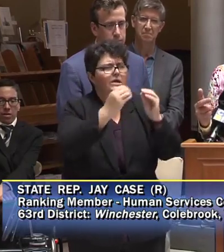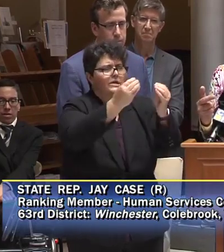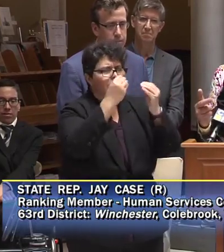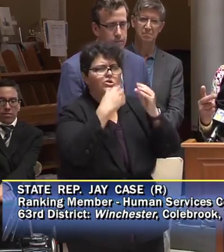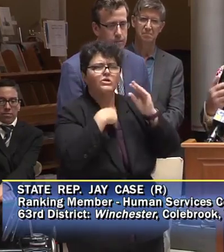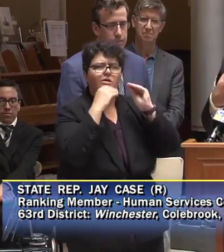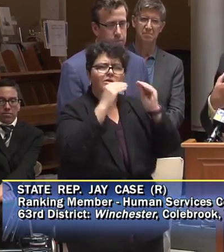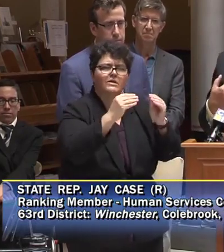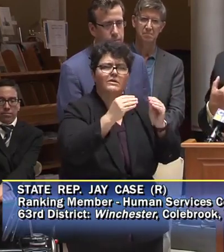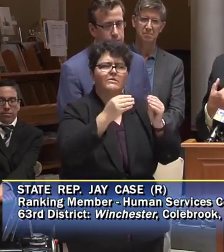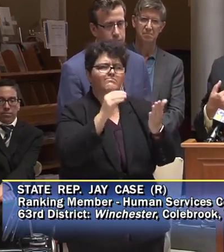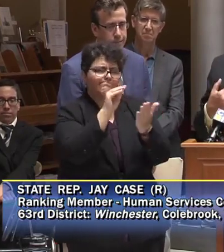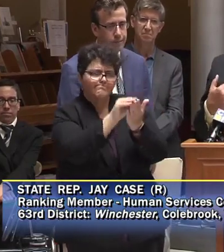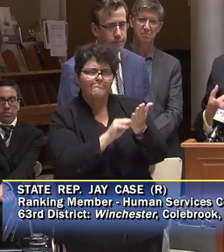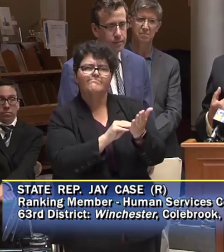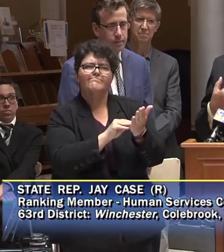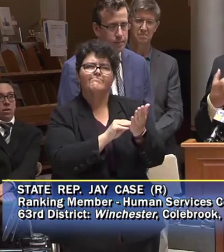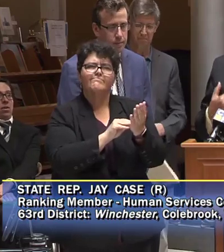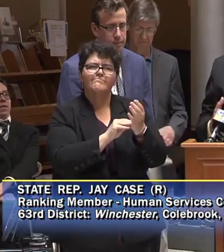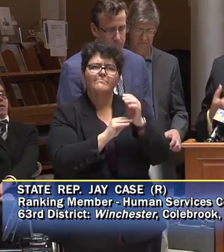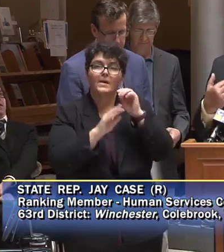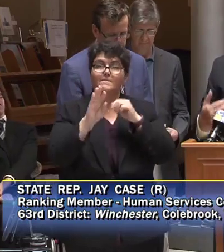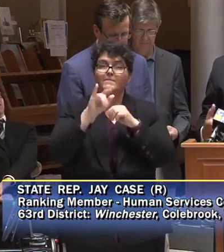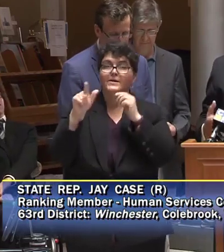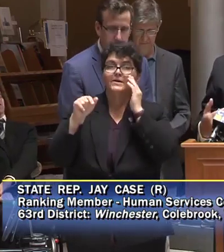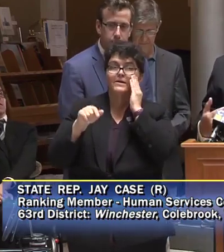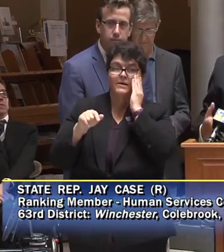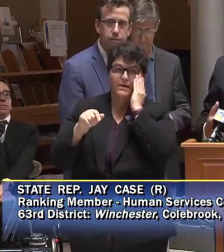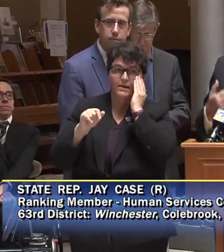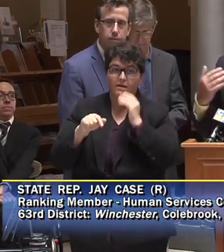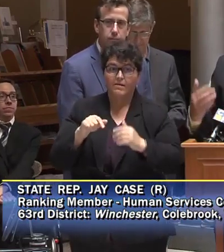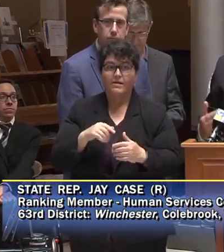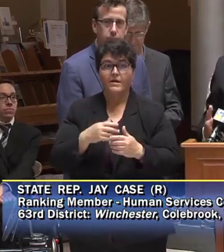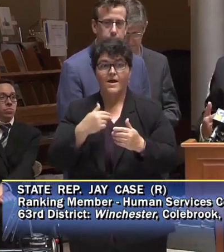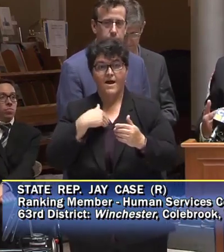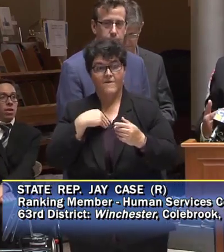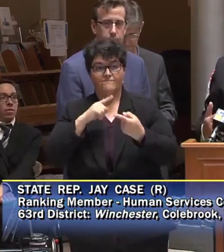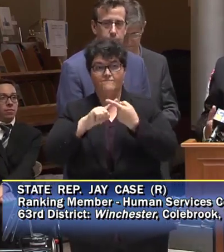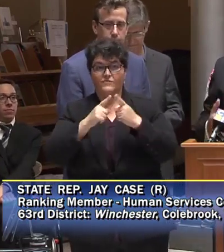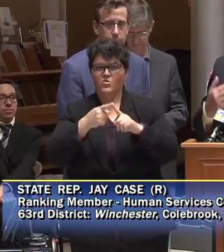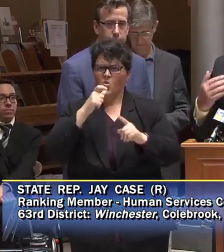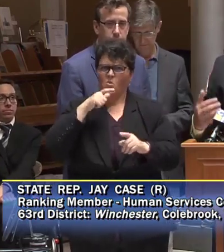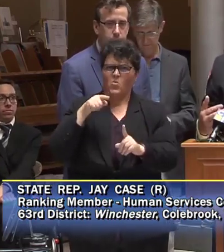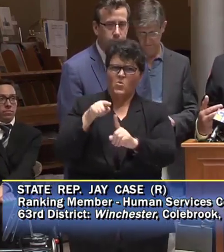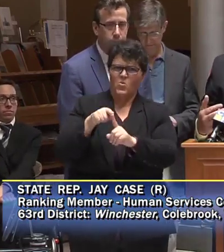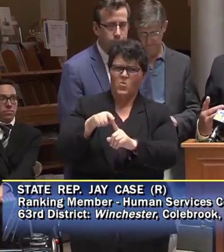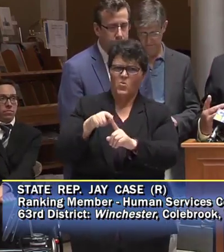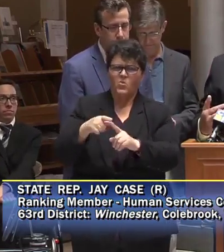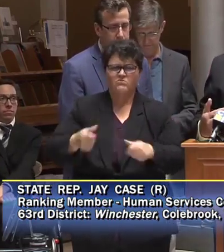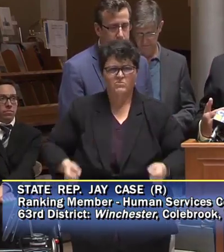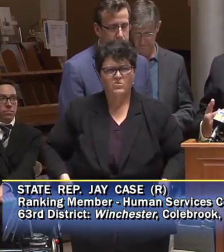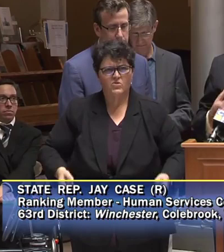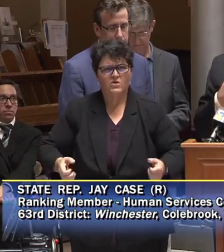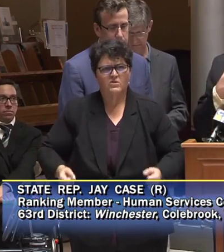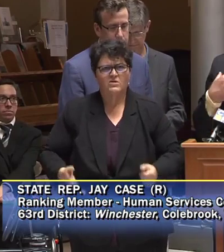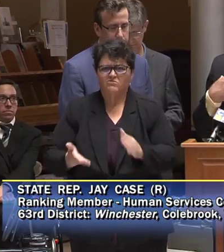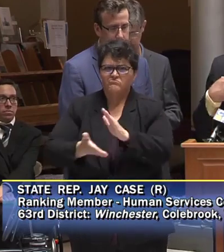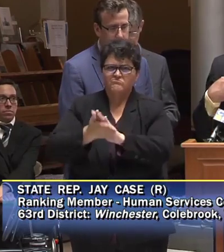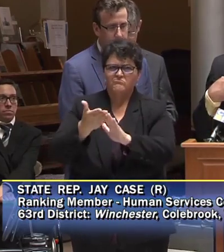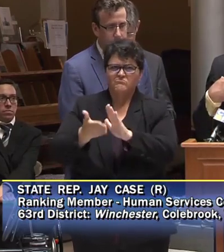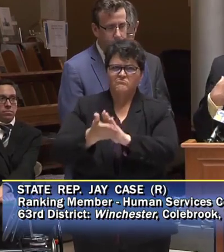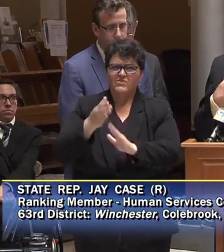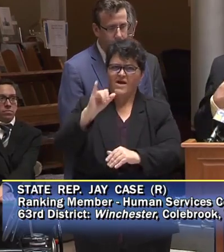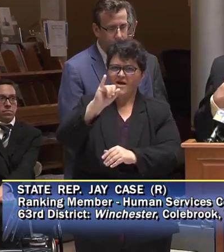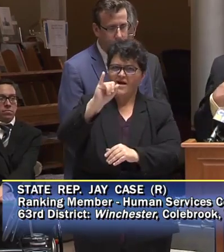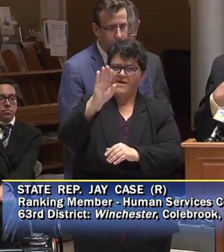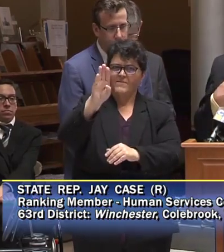This bill is so important. My uncle grew up with polio his whole life, in a chair his whole life. He was executive at IBM. I get it. My brother was